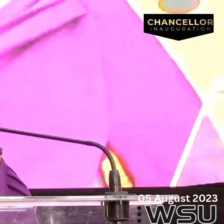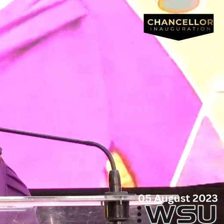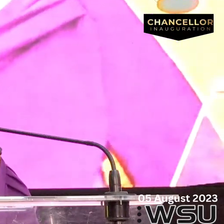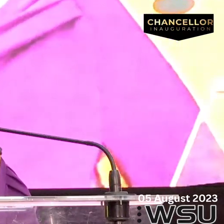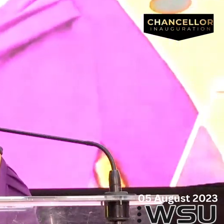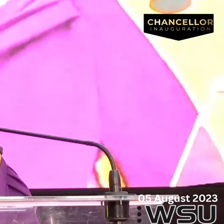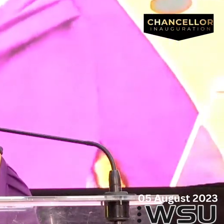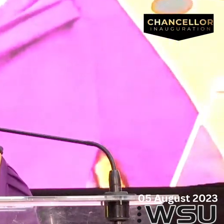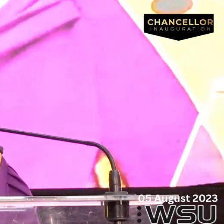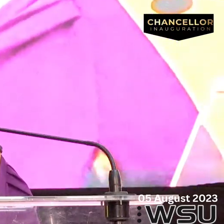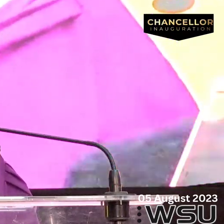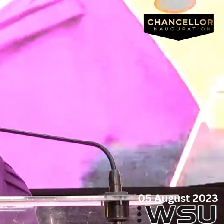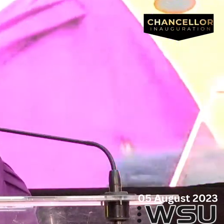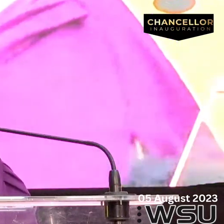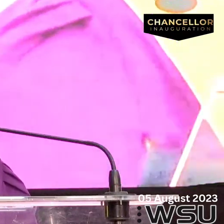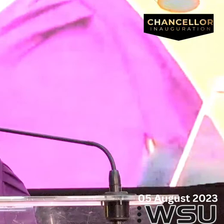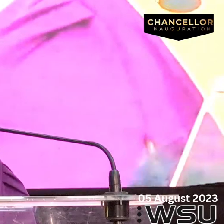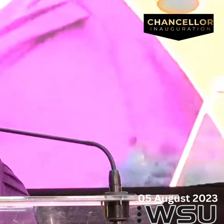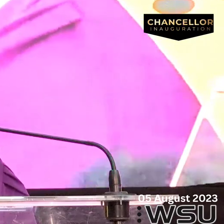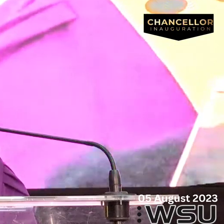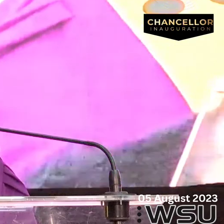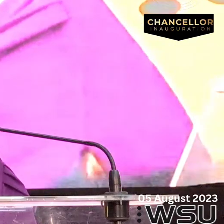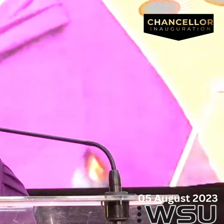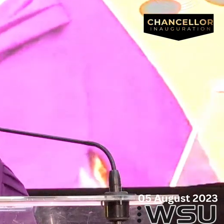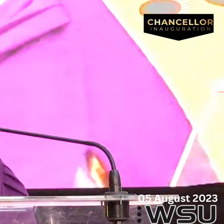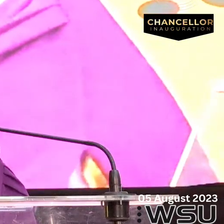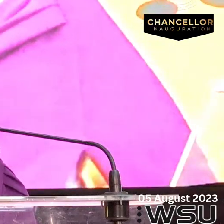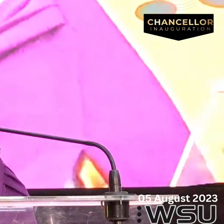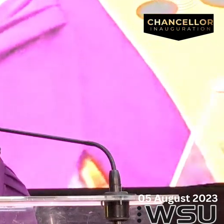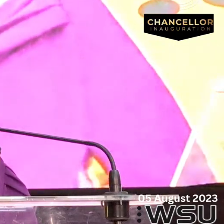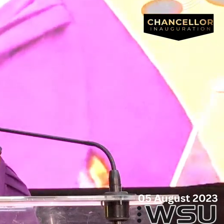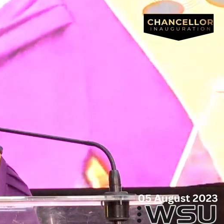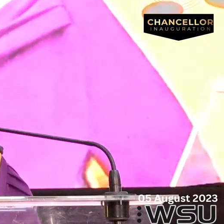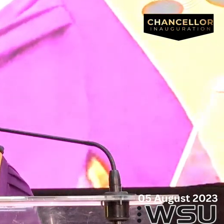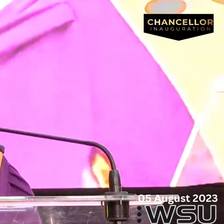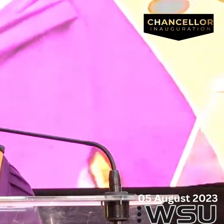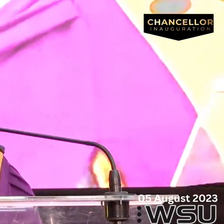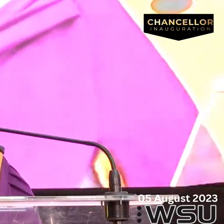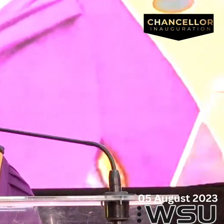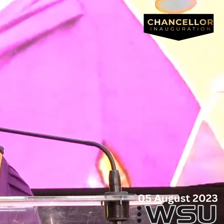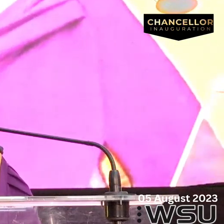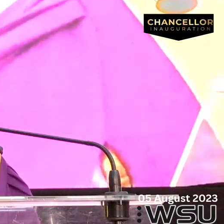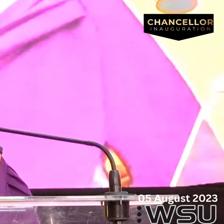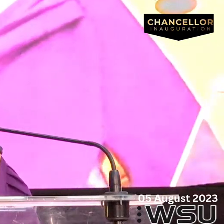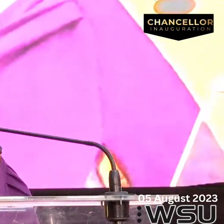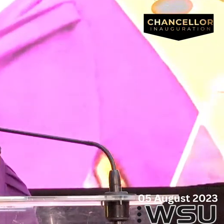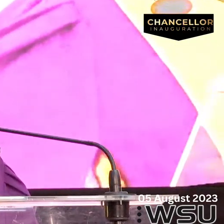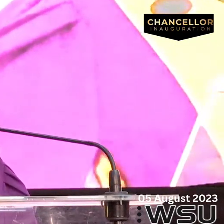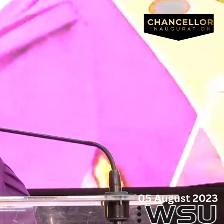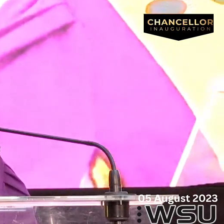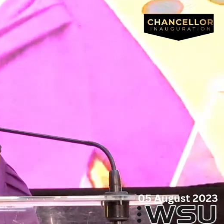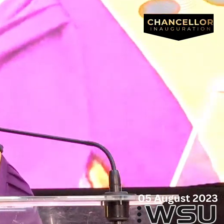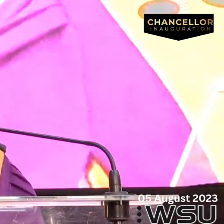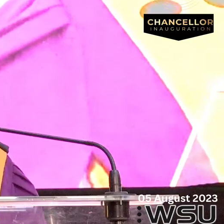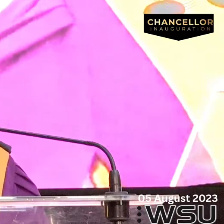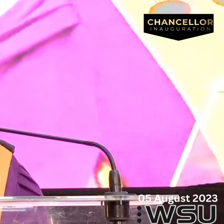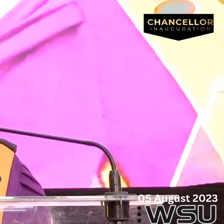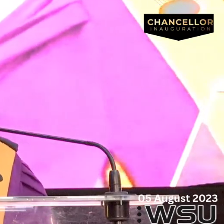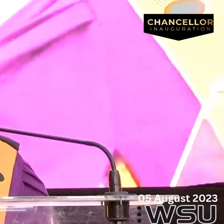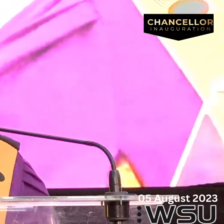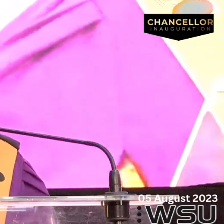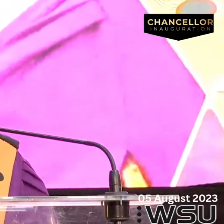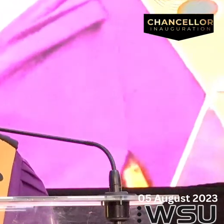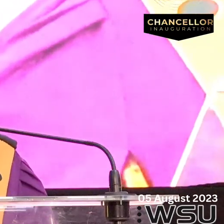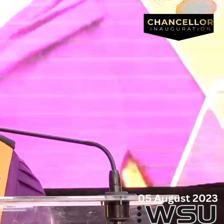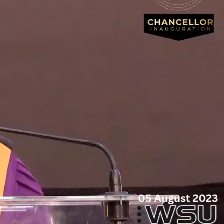You can't even express the kinds of feelings that you have about this appointment.